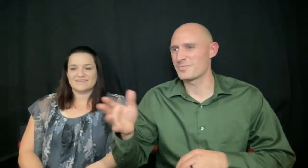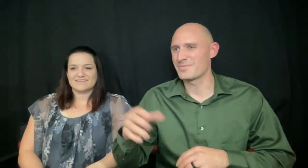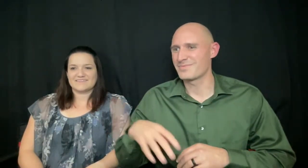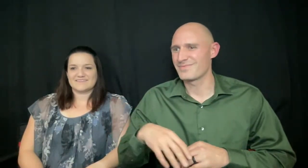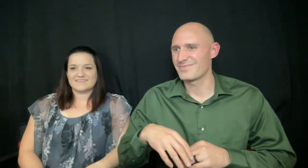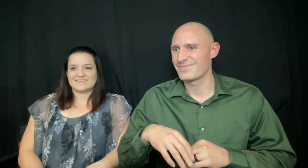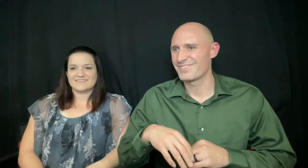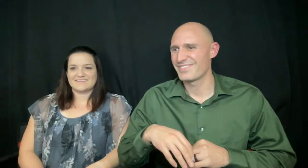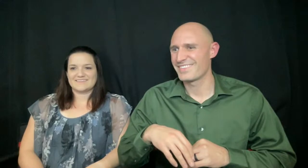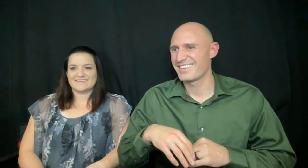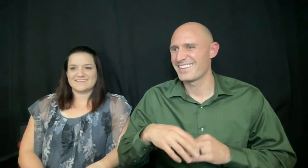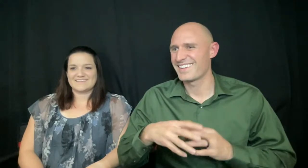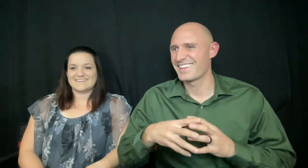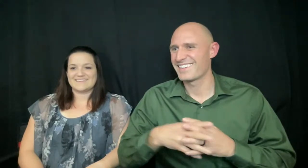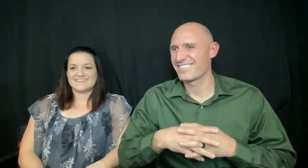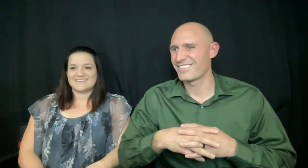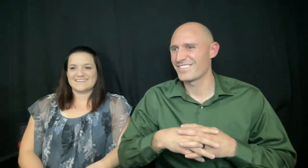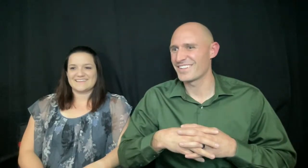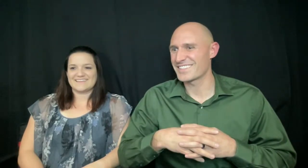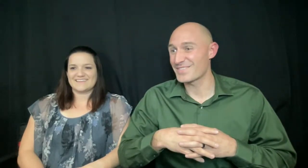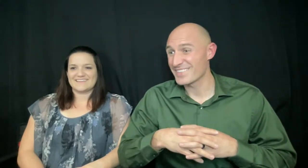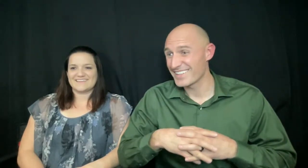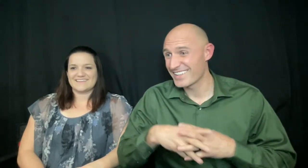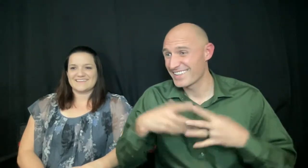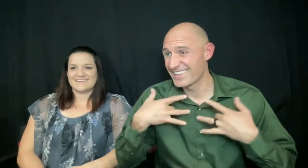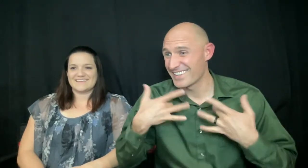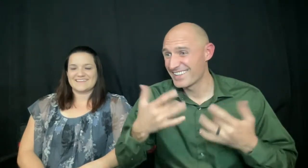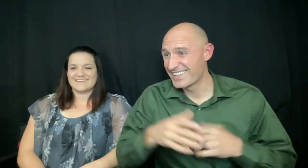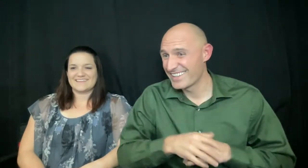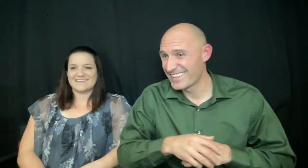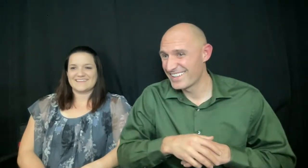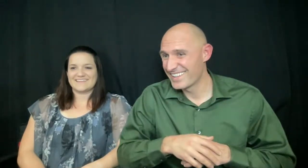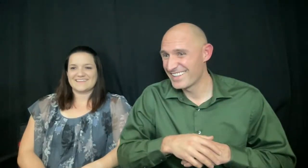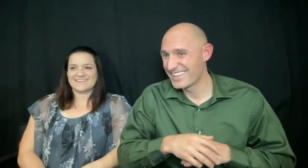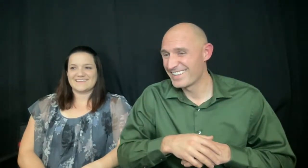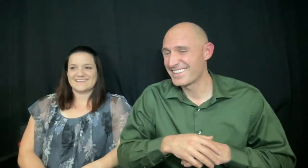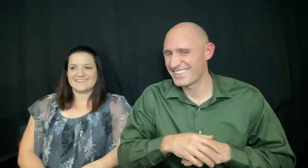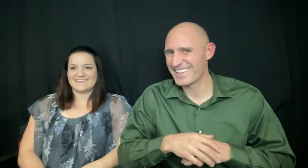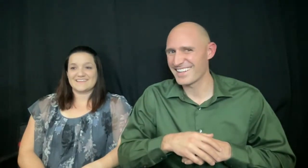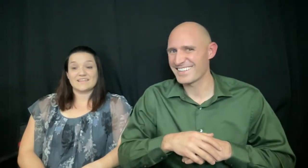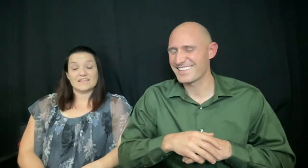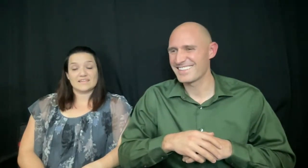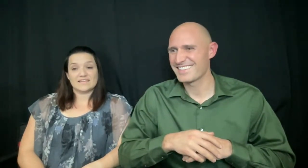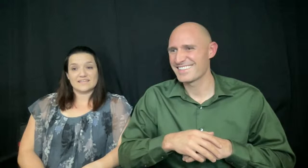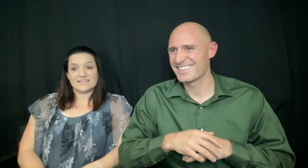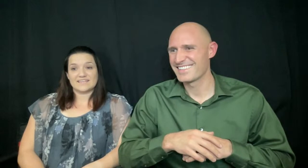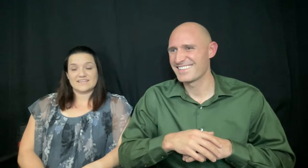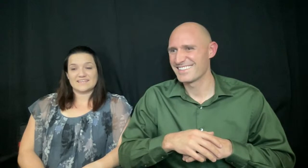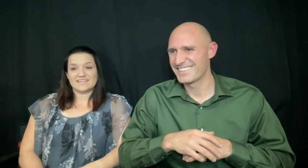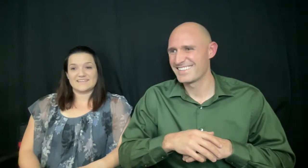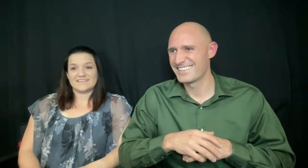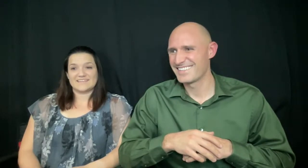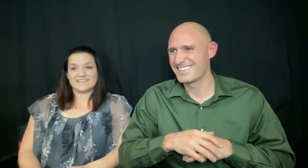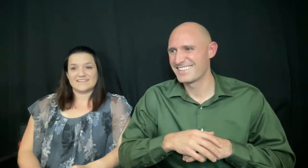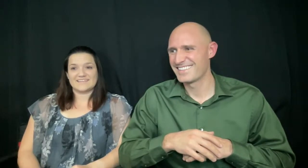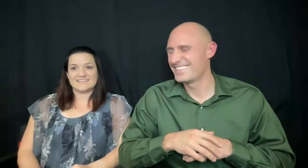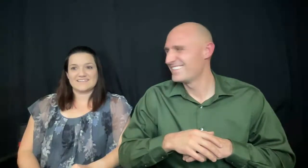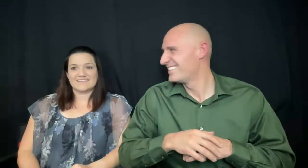Thanks, Chris. What's up? At first, I couldn't get in. Uh-huh. I had to go through